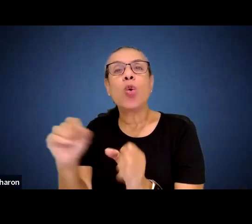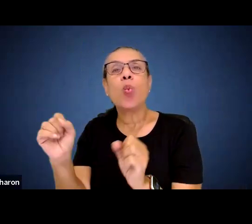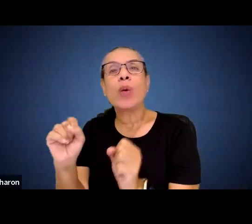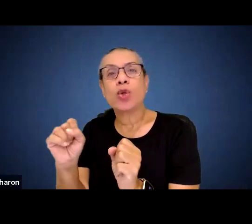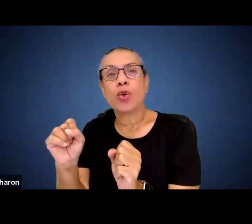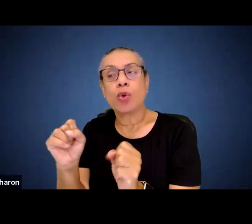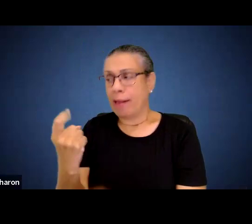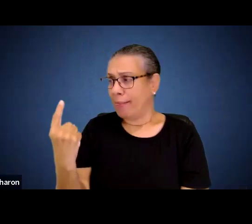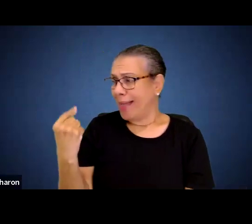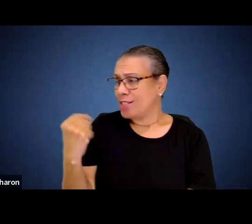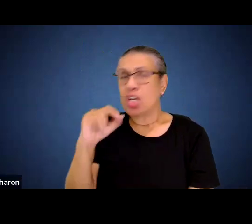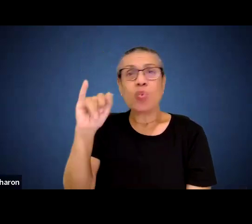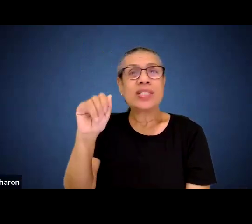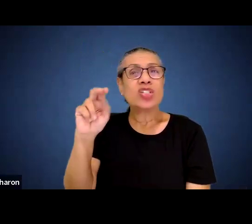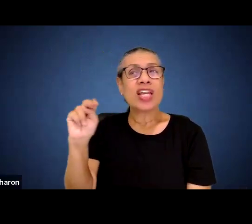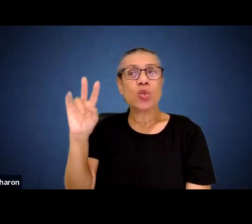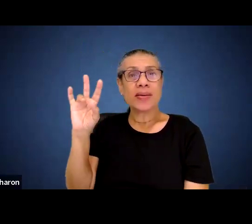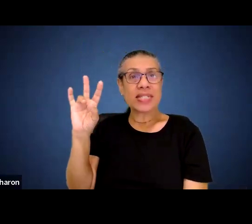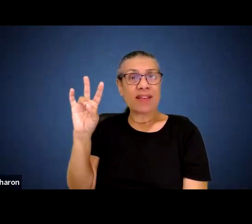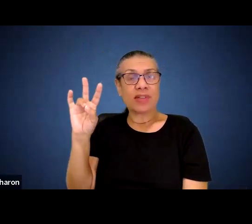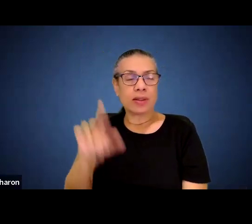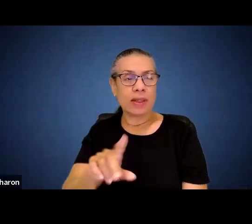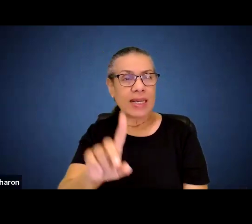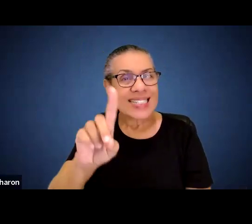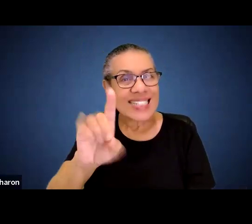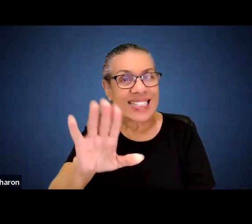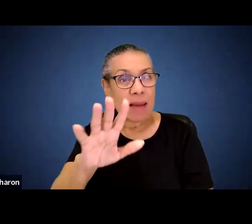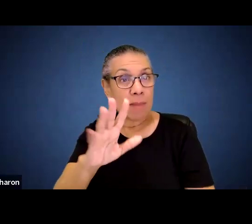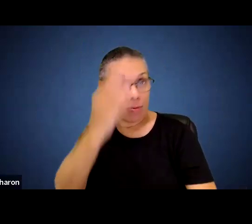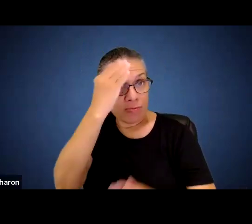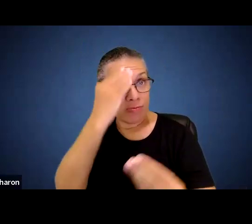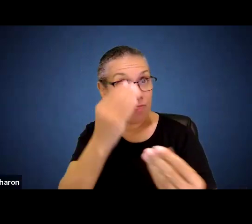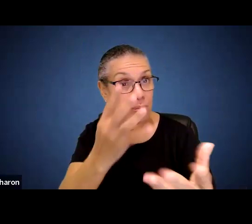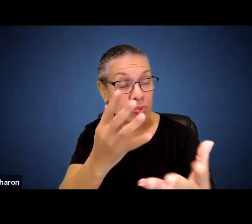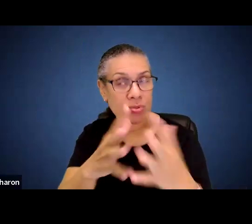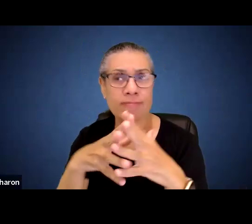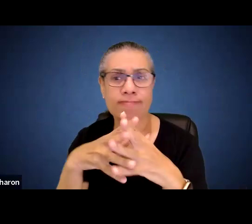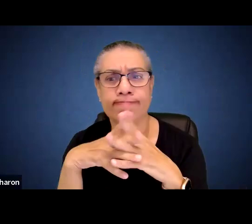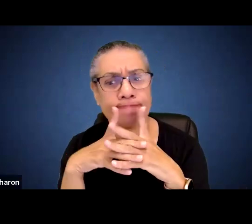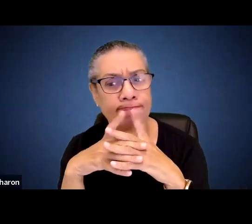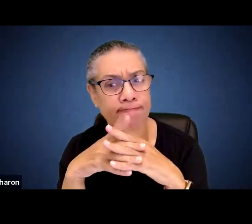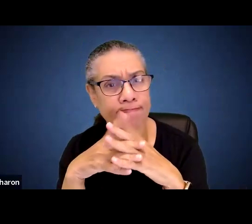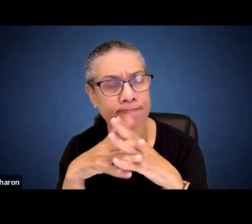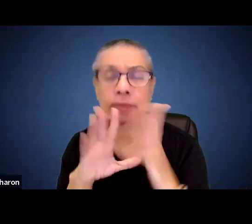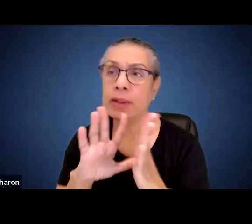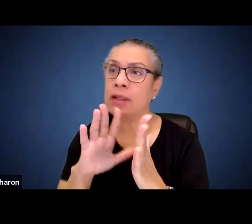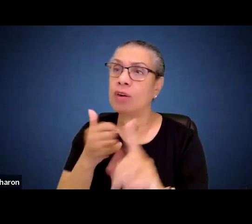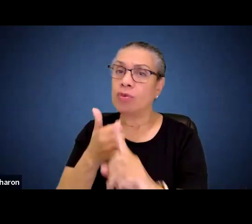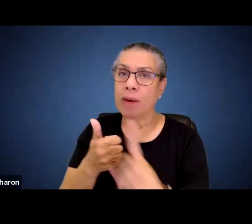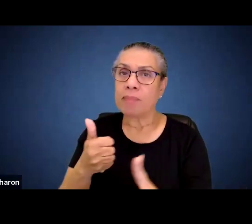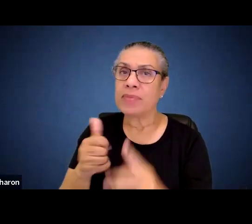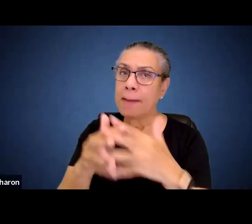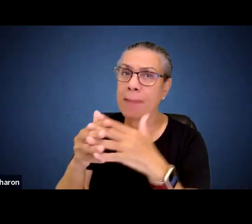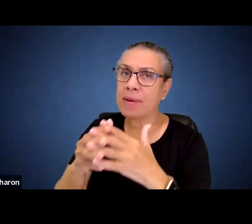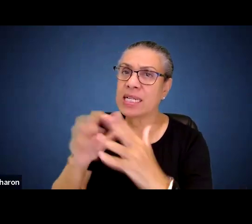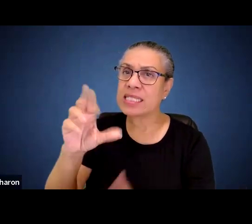year, it was January 7th. And a December update is going to be a bit challenging because according to the American Census